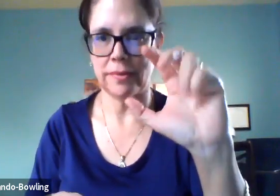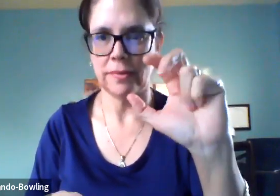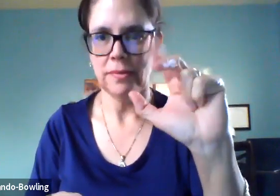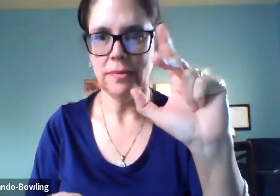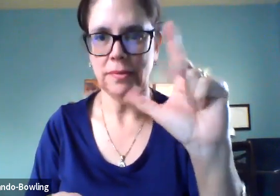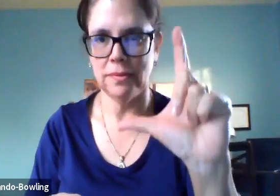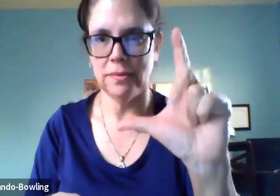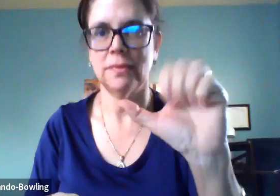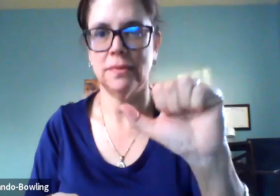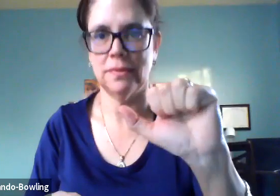C-A-R-La. Carla.